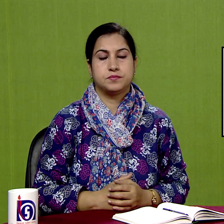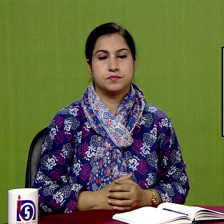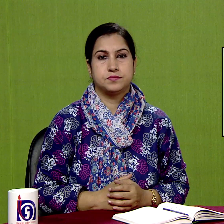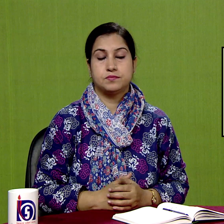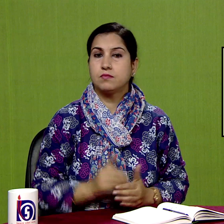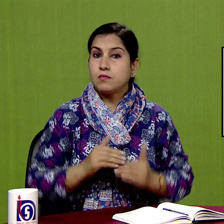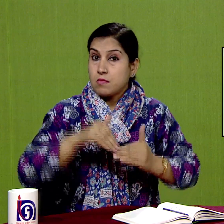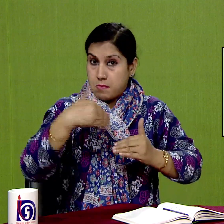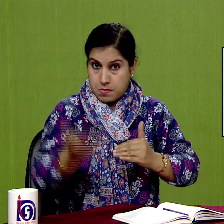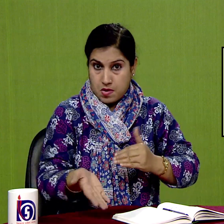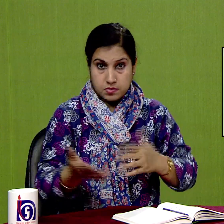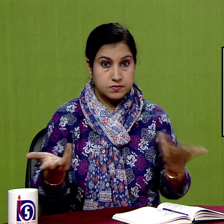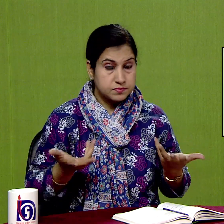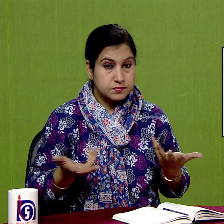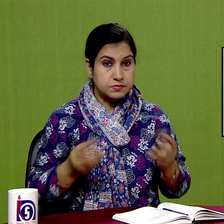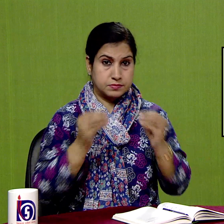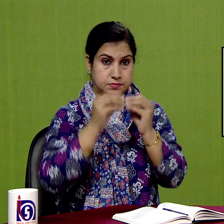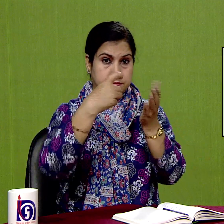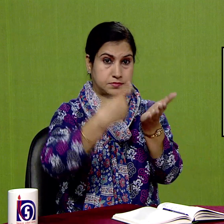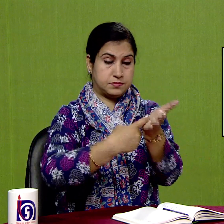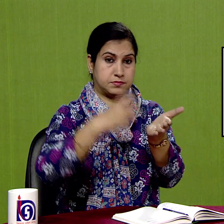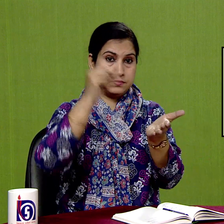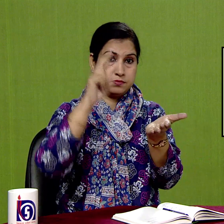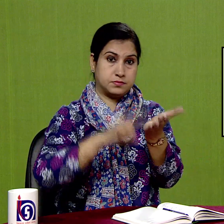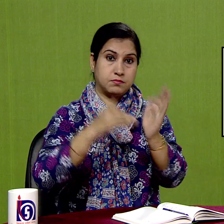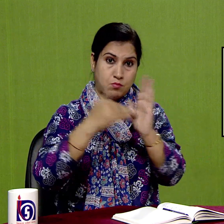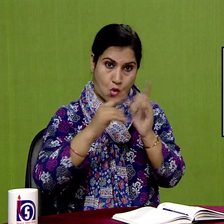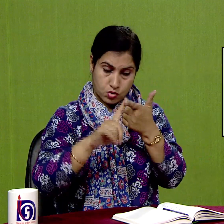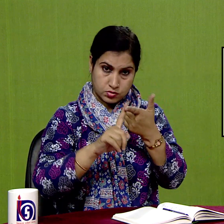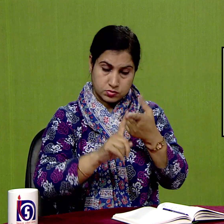After that, bronze and iron were discovered.